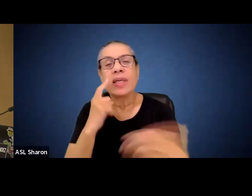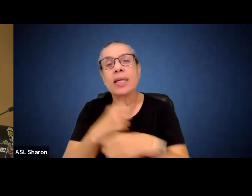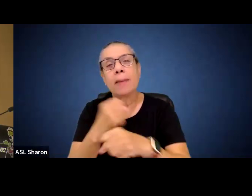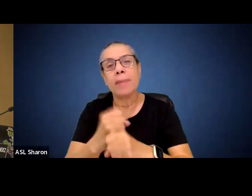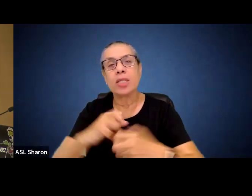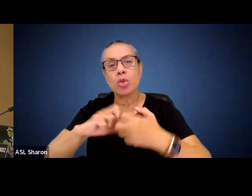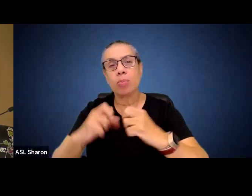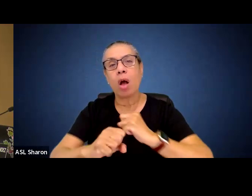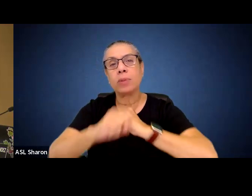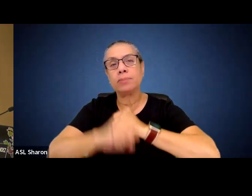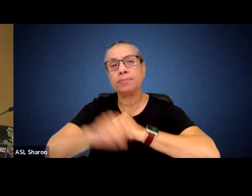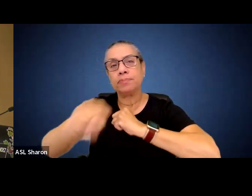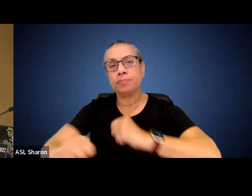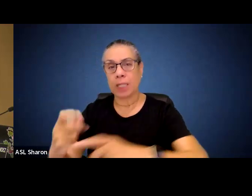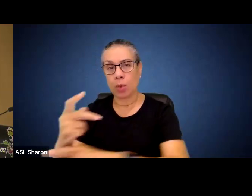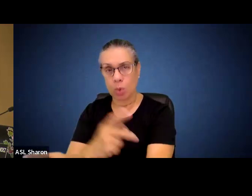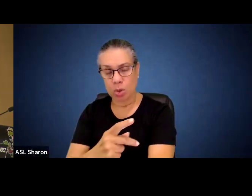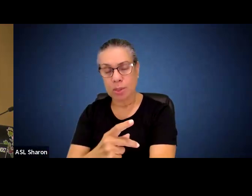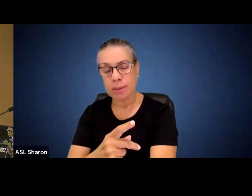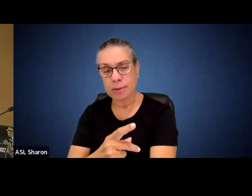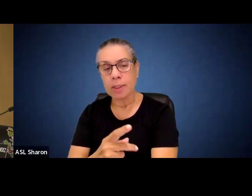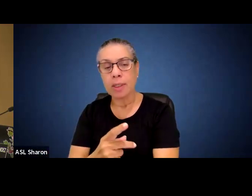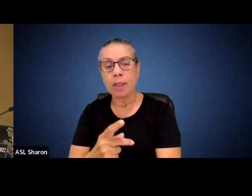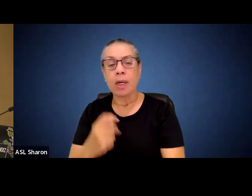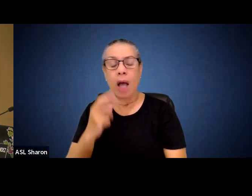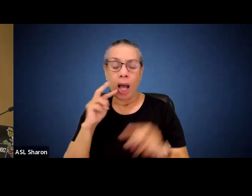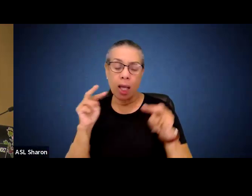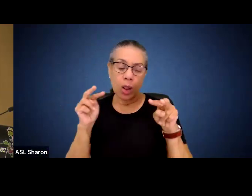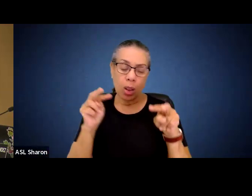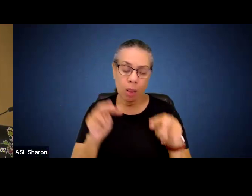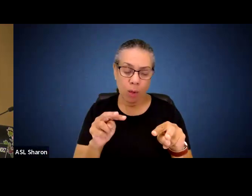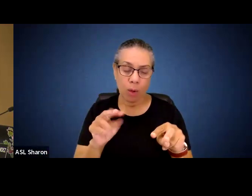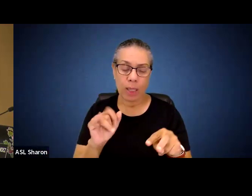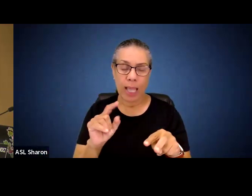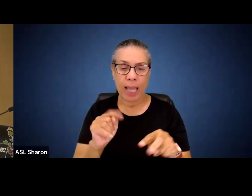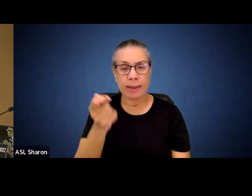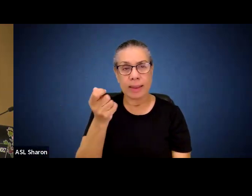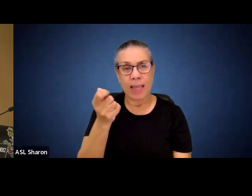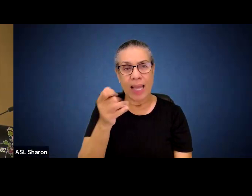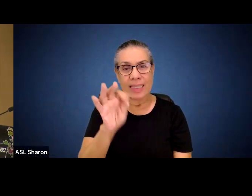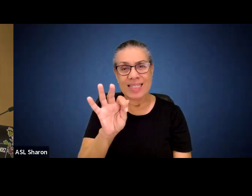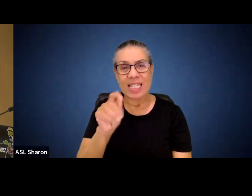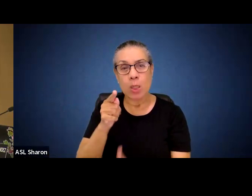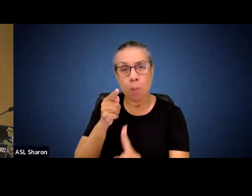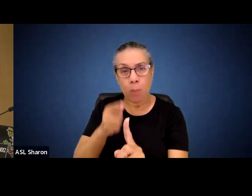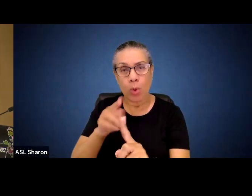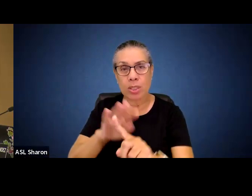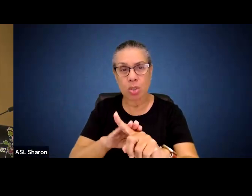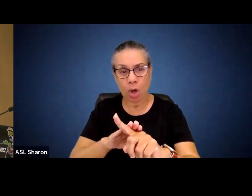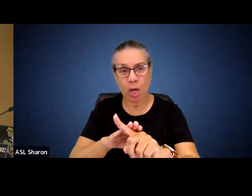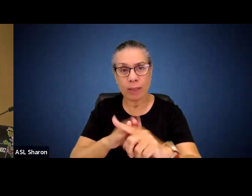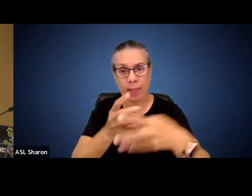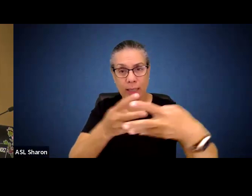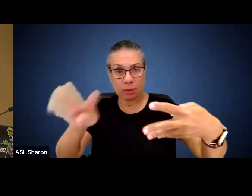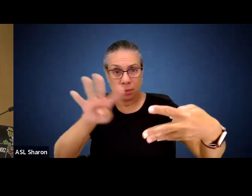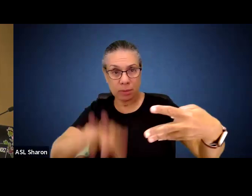exacerbates some of the problems that we experience. I look particularly at the 19 points on the GRU with the, and